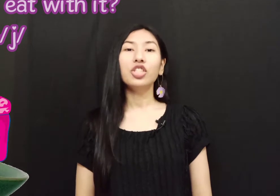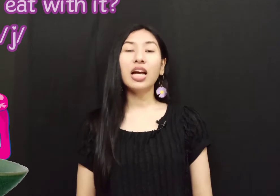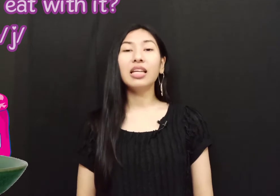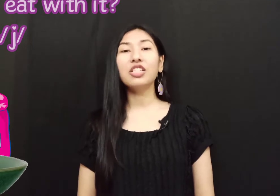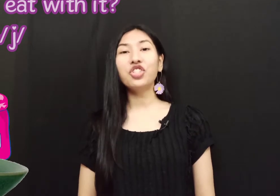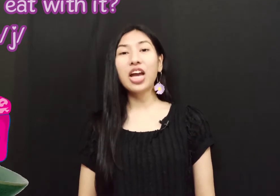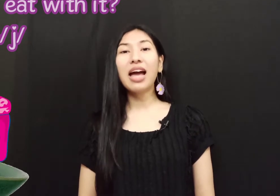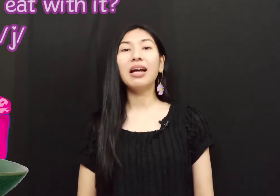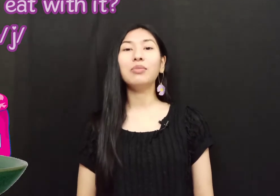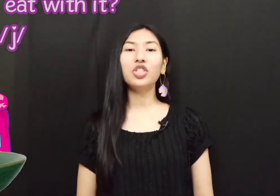Jelly and jam,